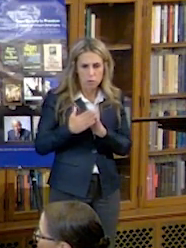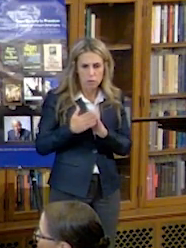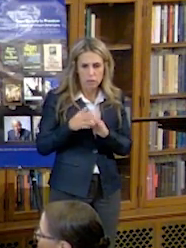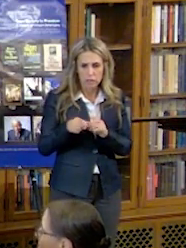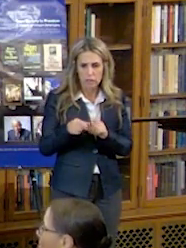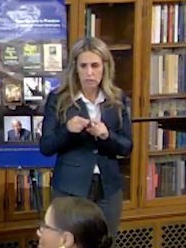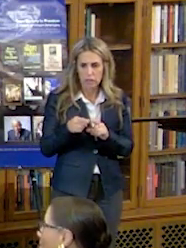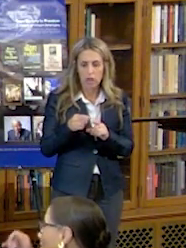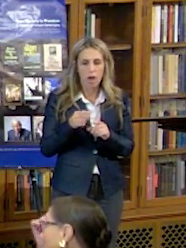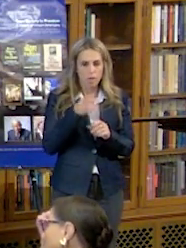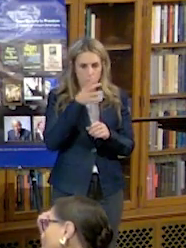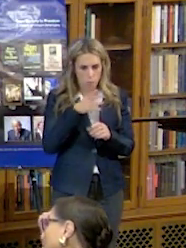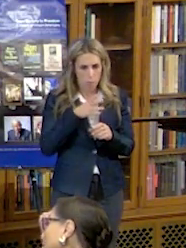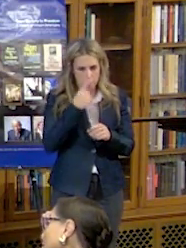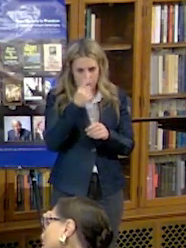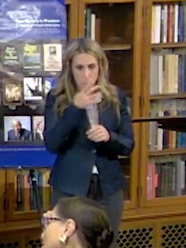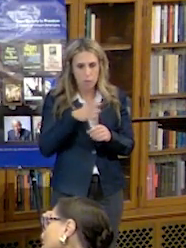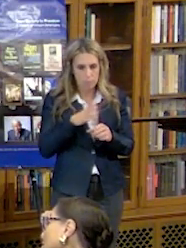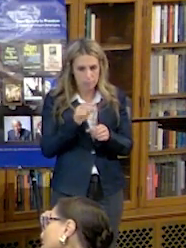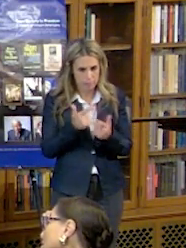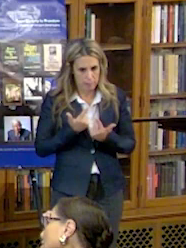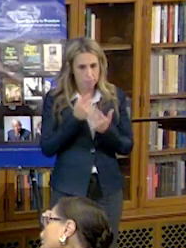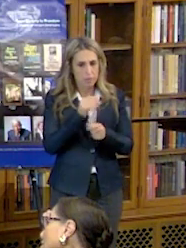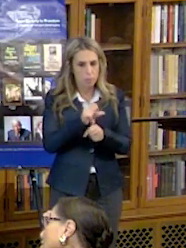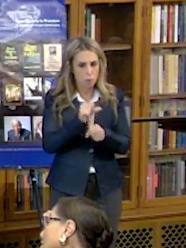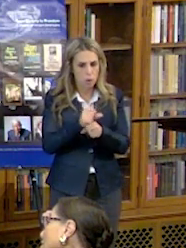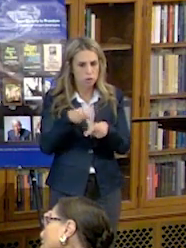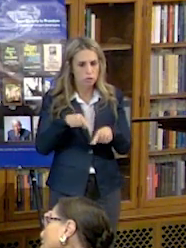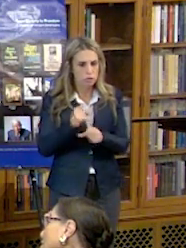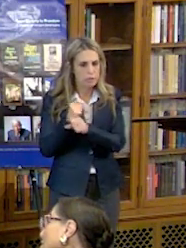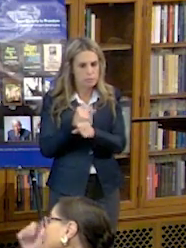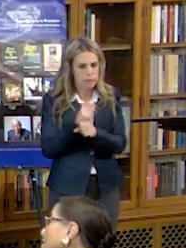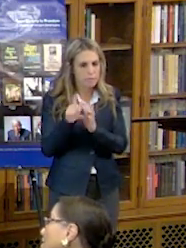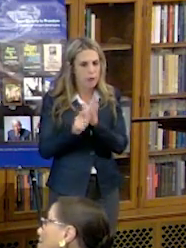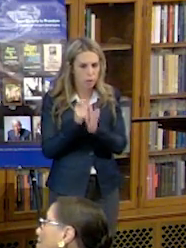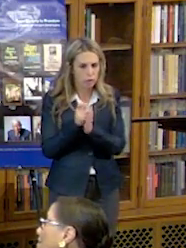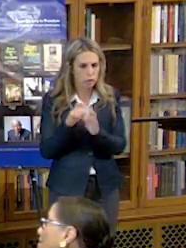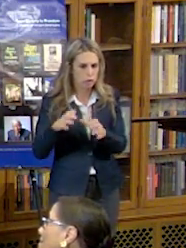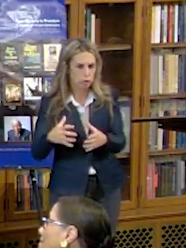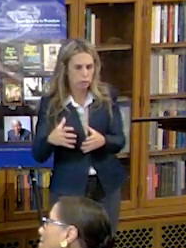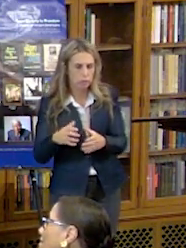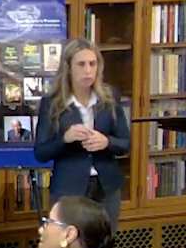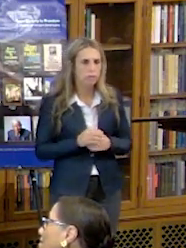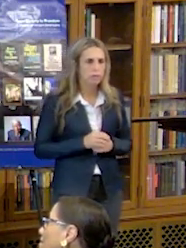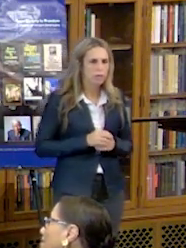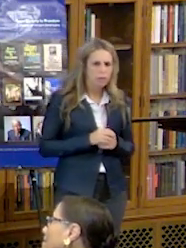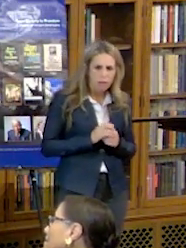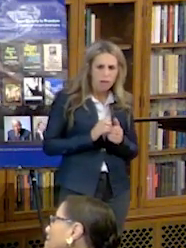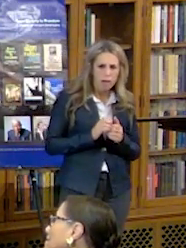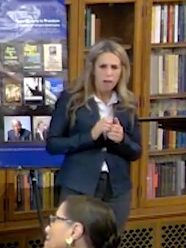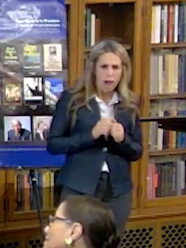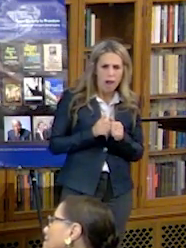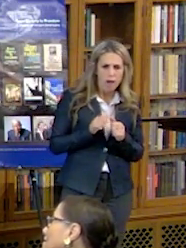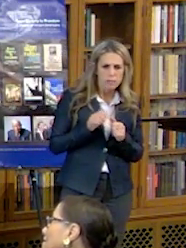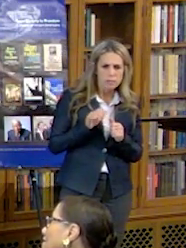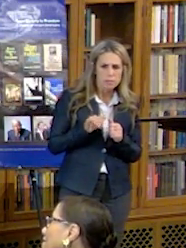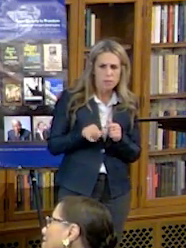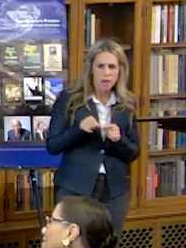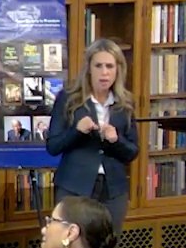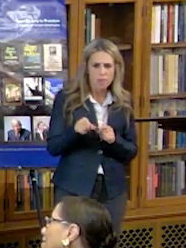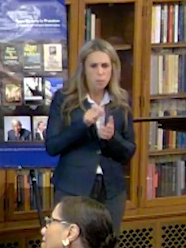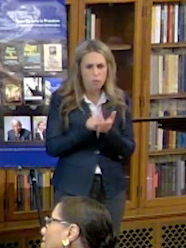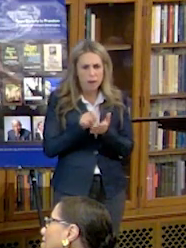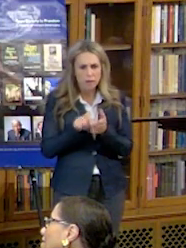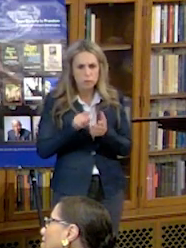Freeborn black women lived and worked during the slaving era how could it be that black women were writing to